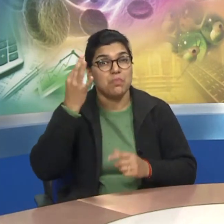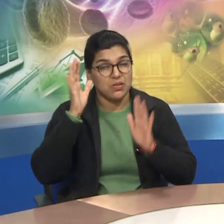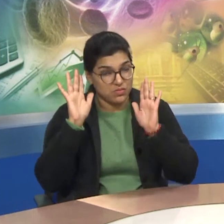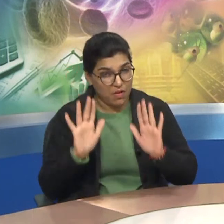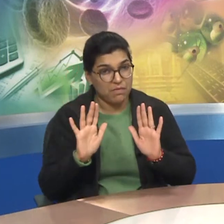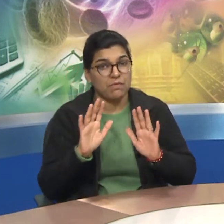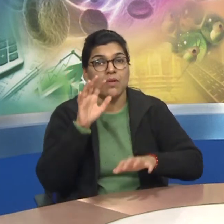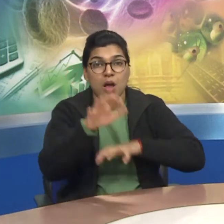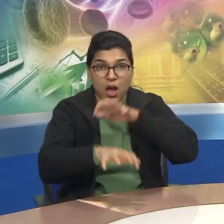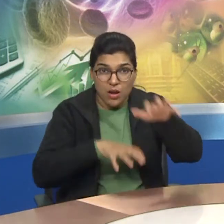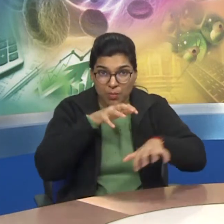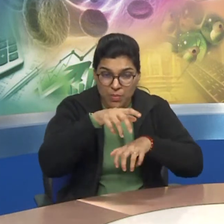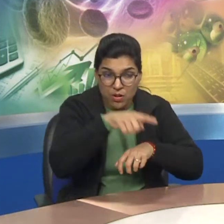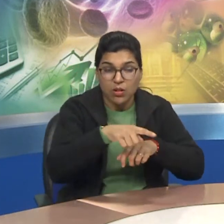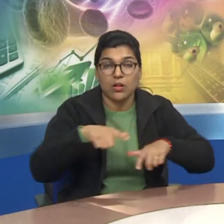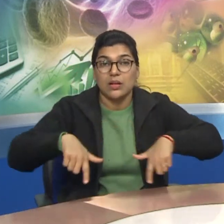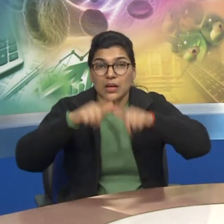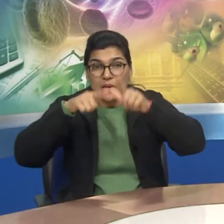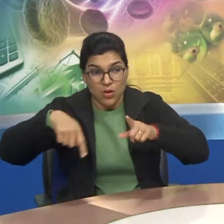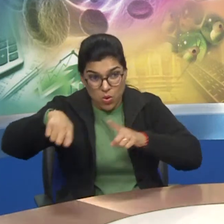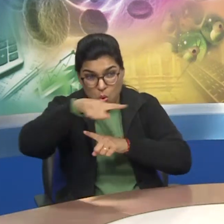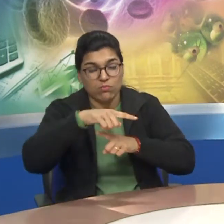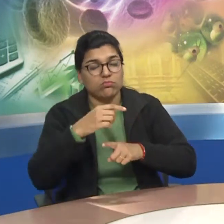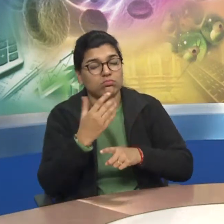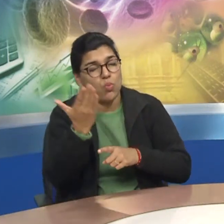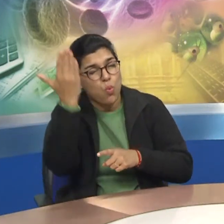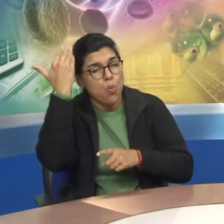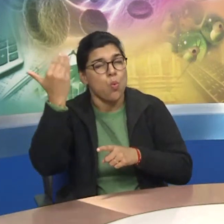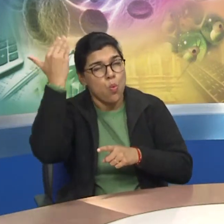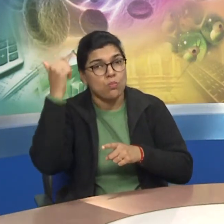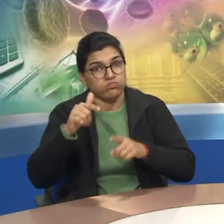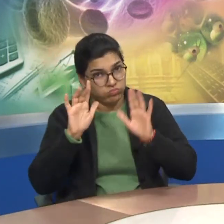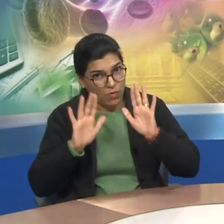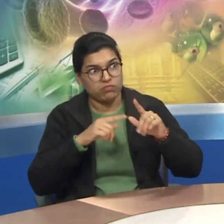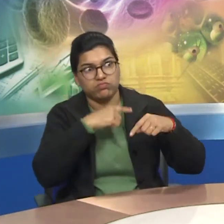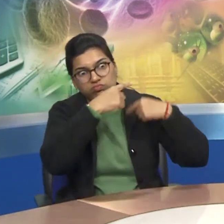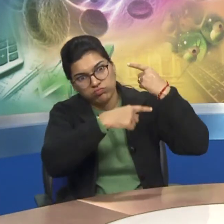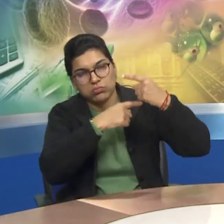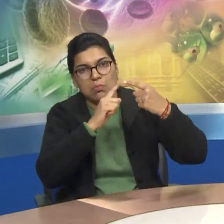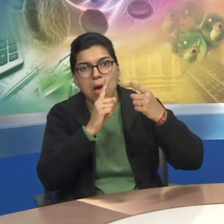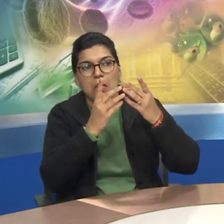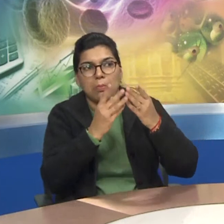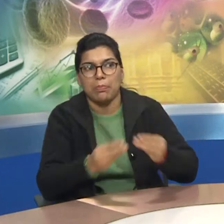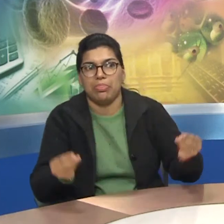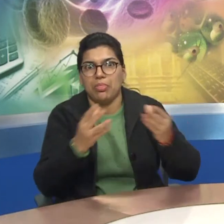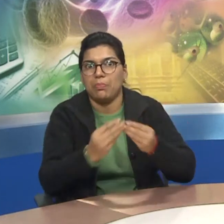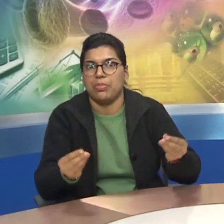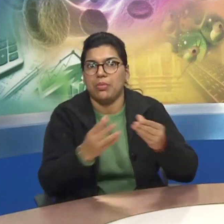Some species from the animals and plant world are already